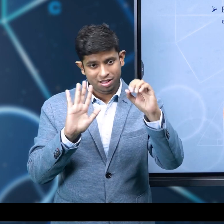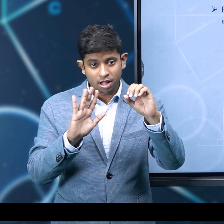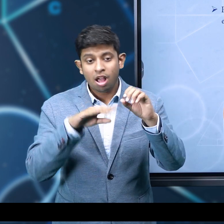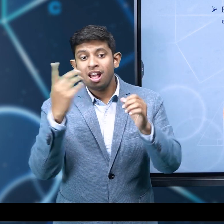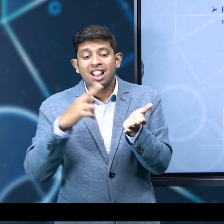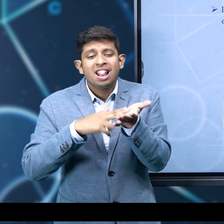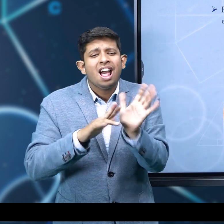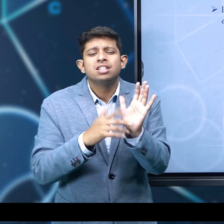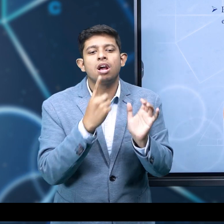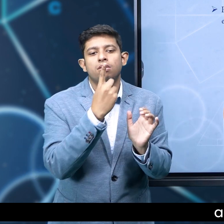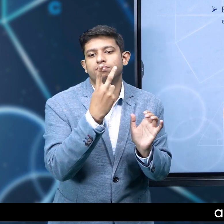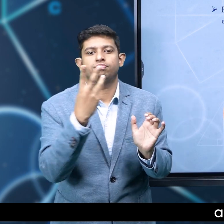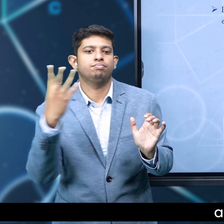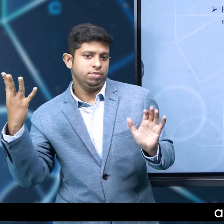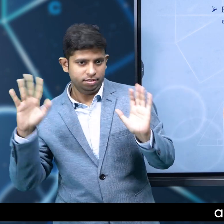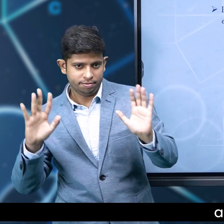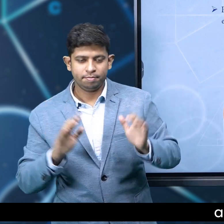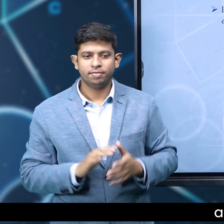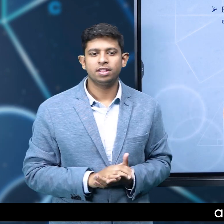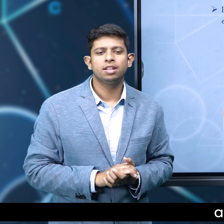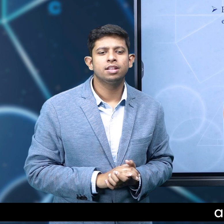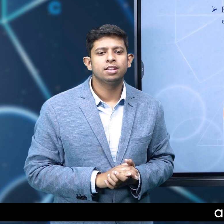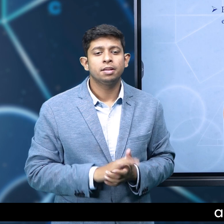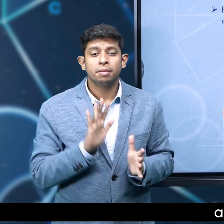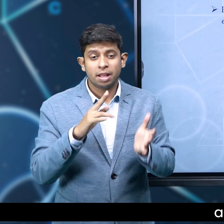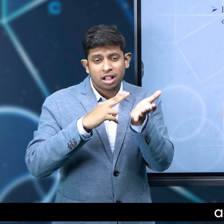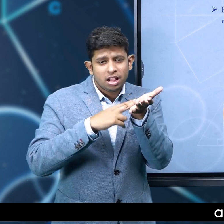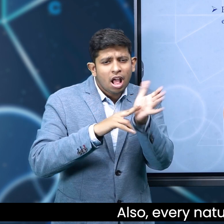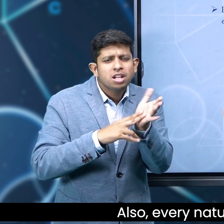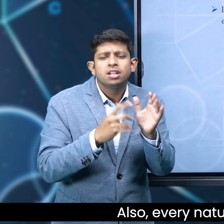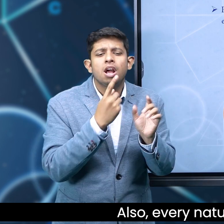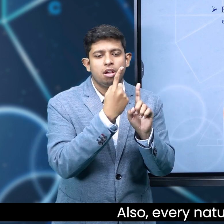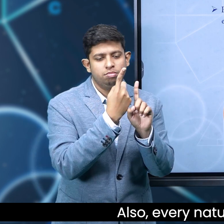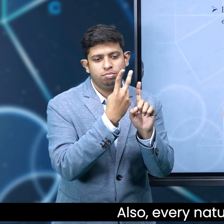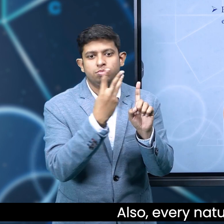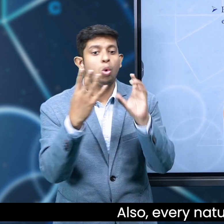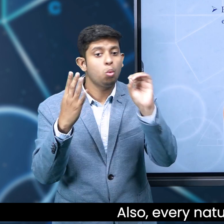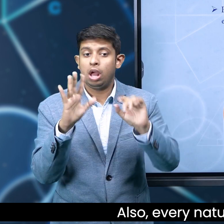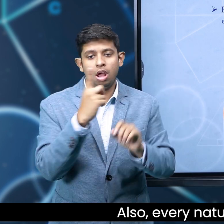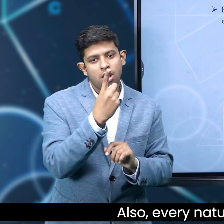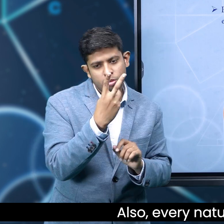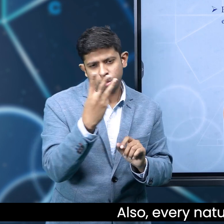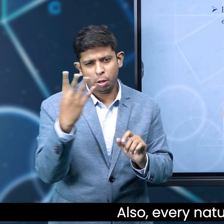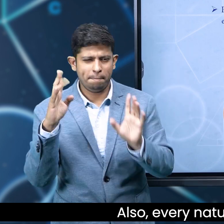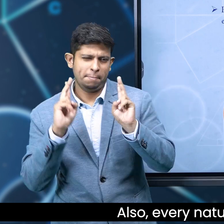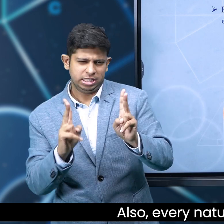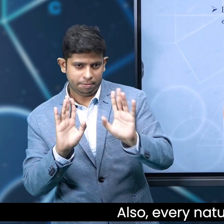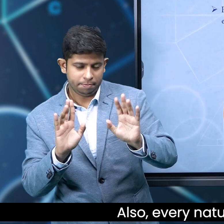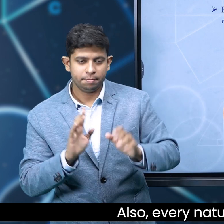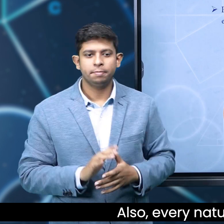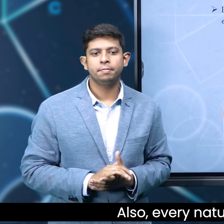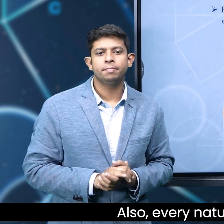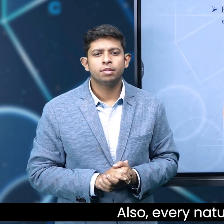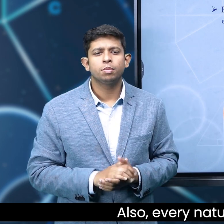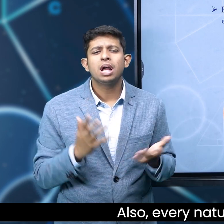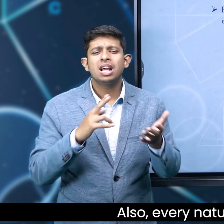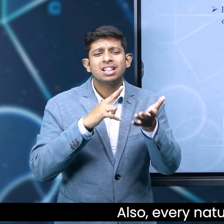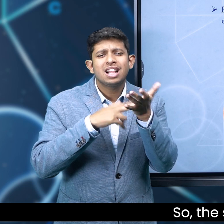other than 0 is a natural number. Also, every natural number is a whole number. So